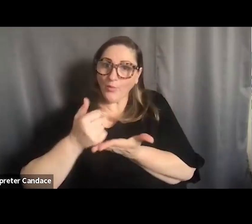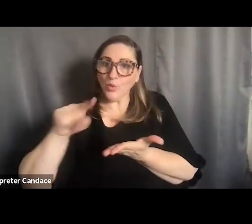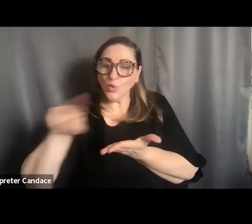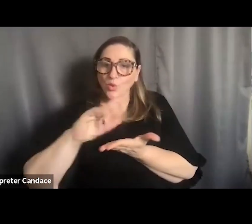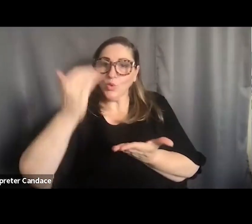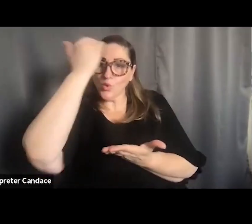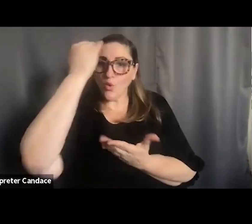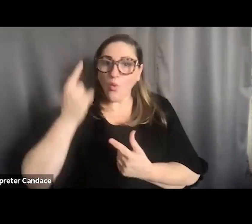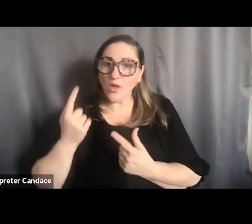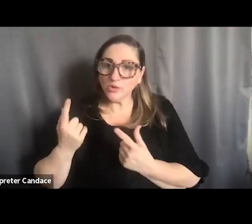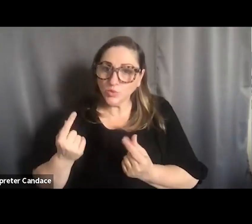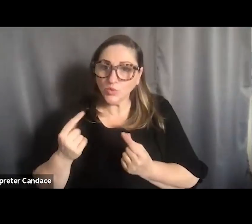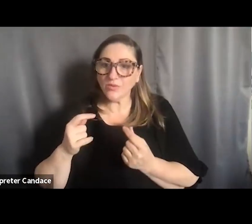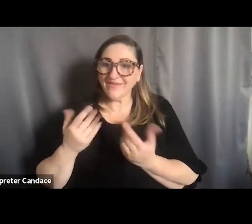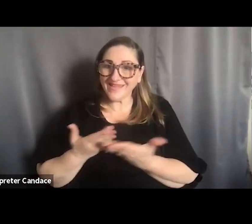viral.